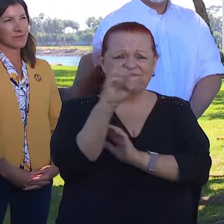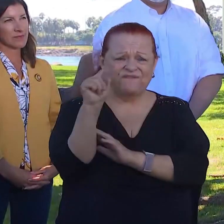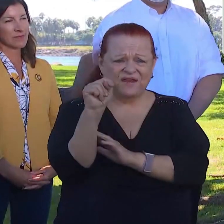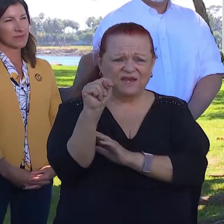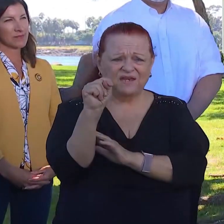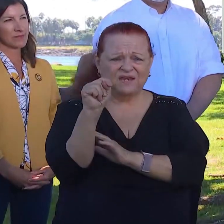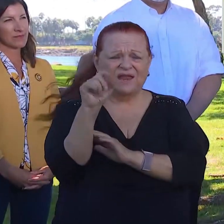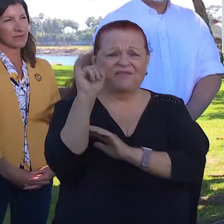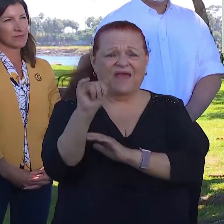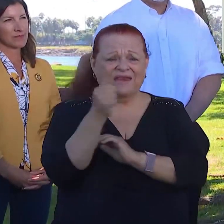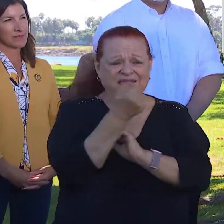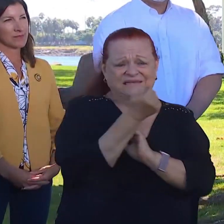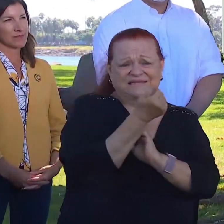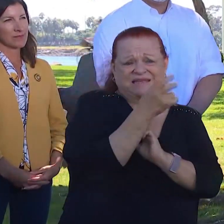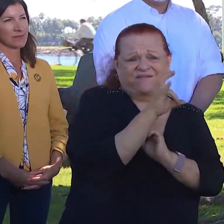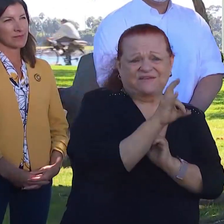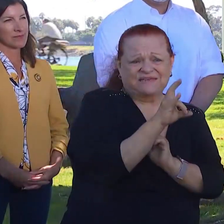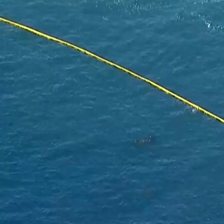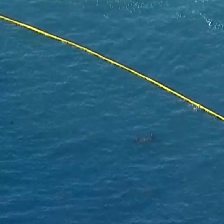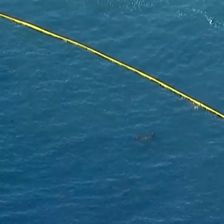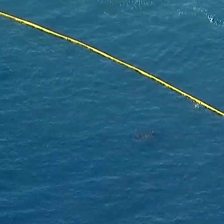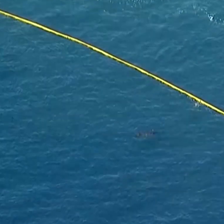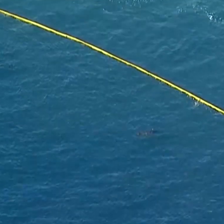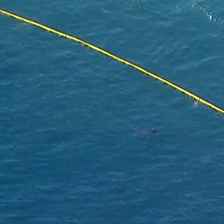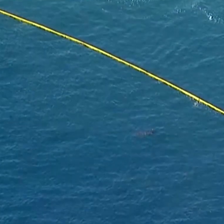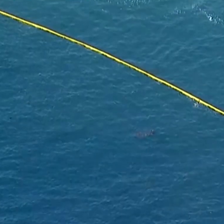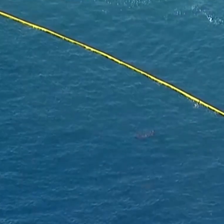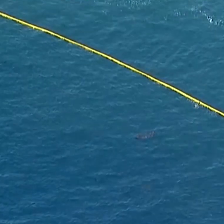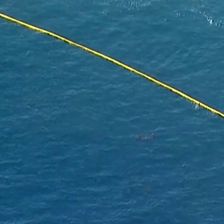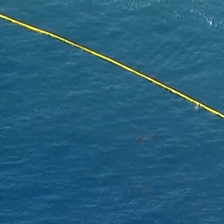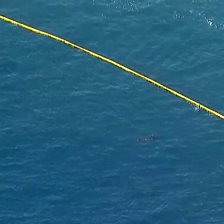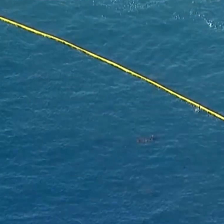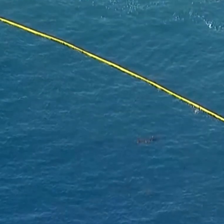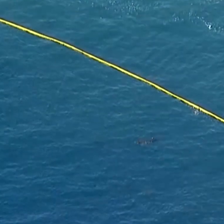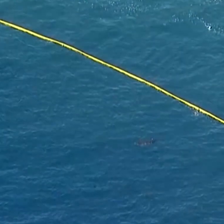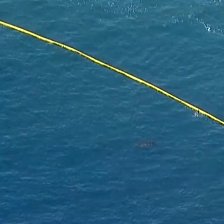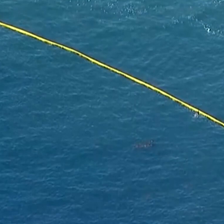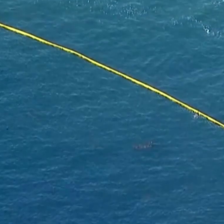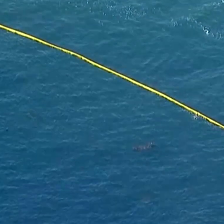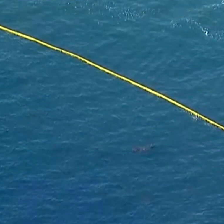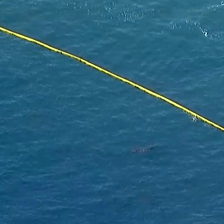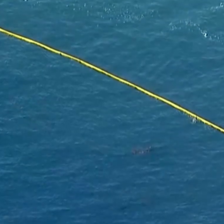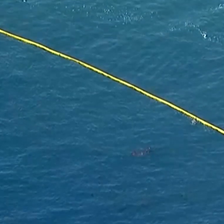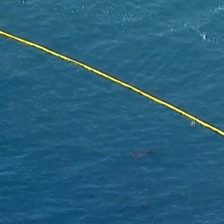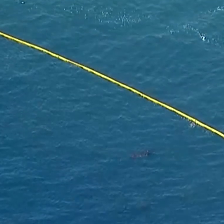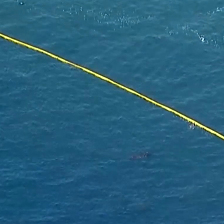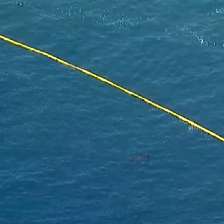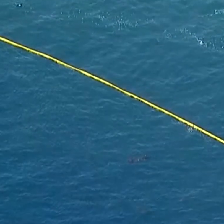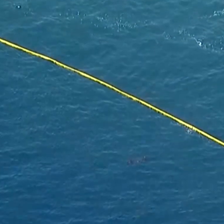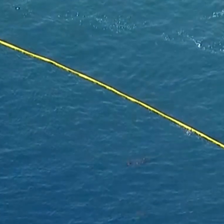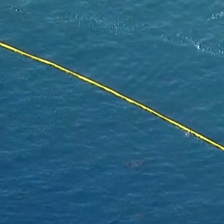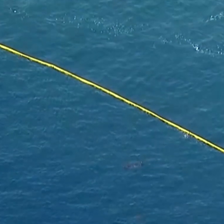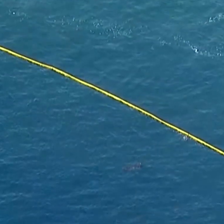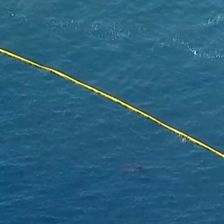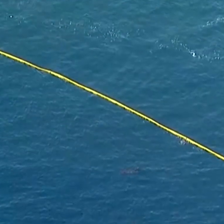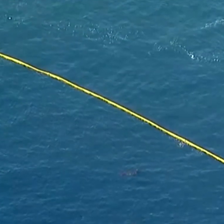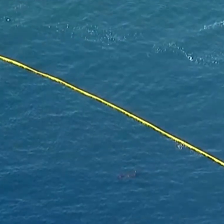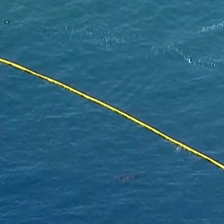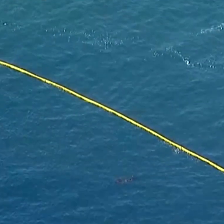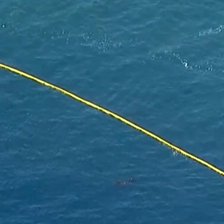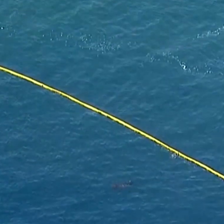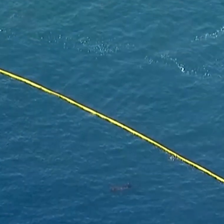the 17.7-mile pipeline has been displaced, and it's been laterally displaced by 105